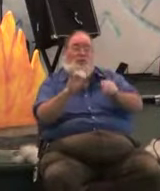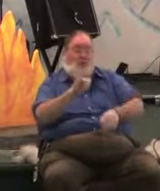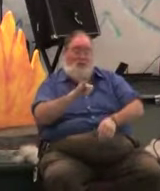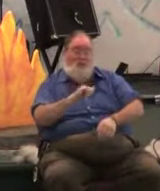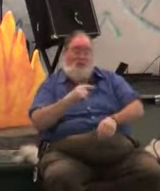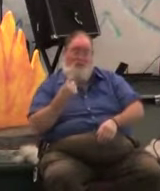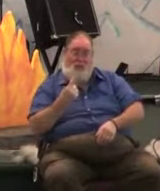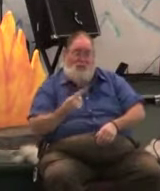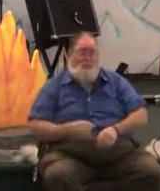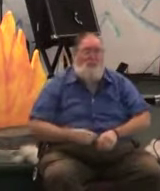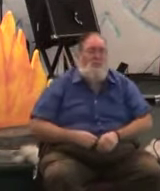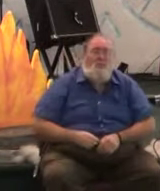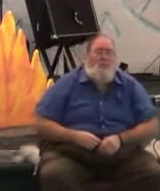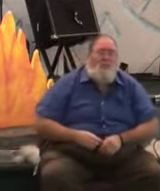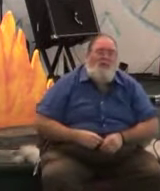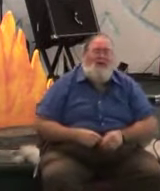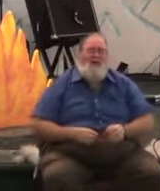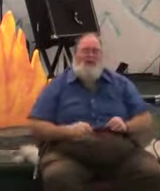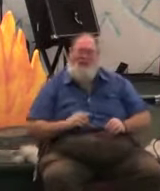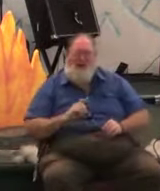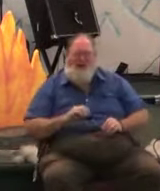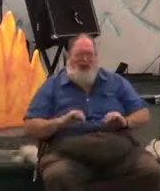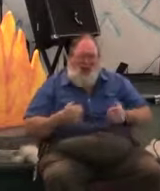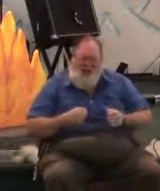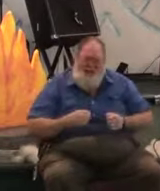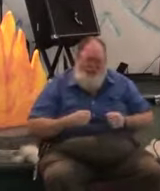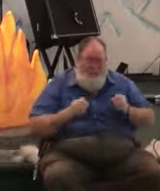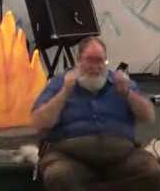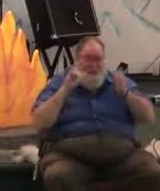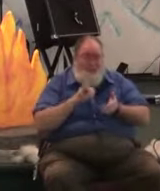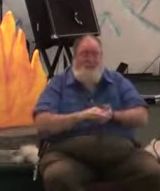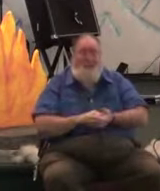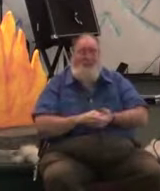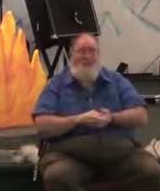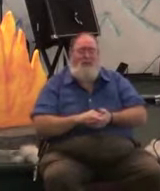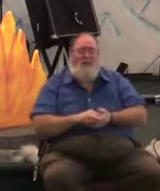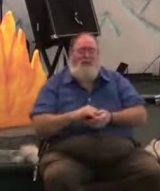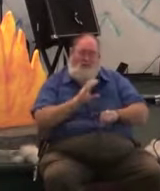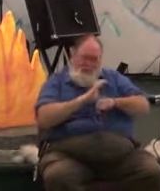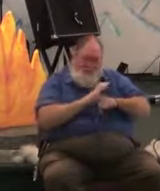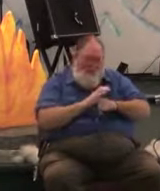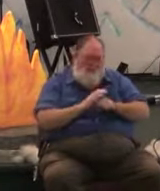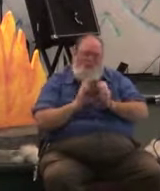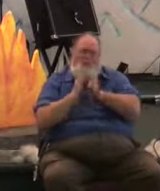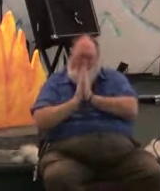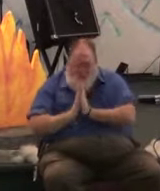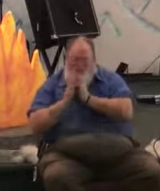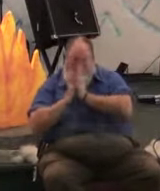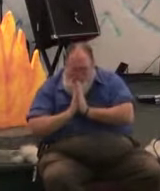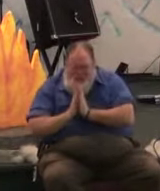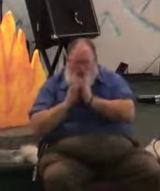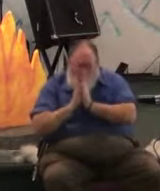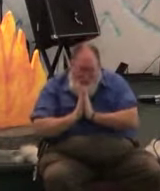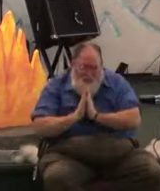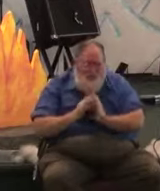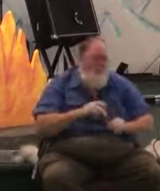How amazing is that? The church is still over here earnestly praying, and Peter's out here knocking